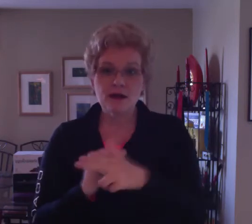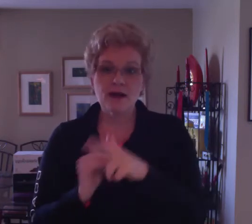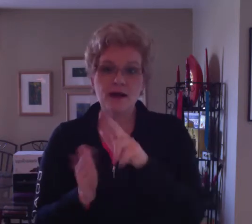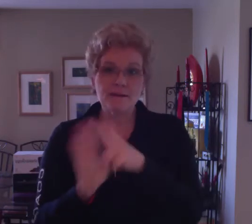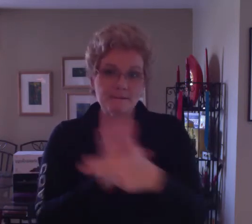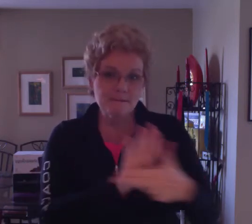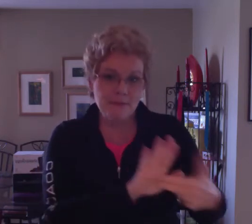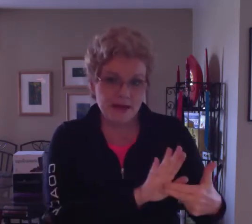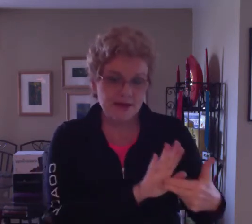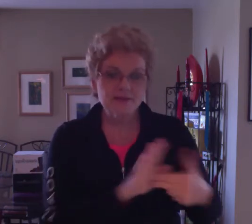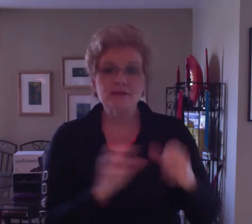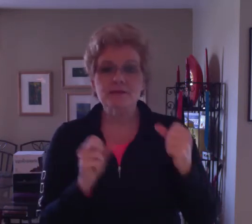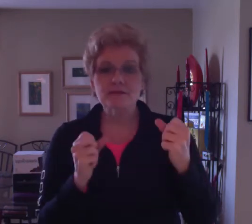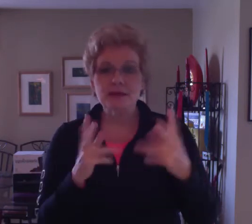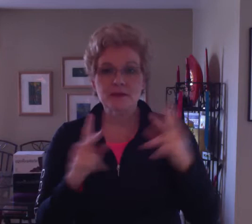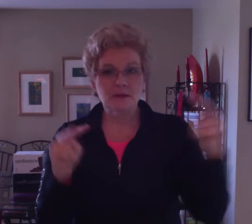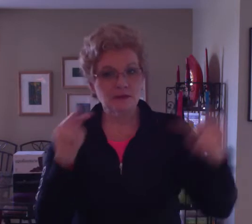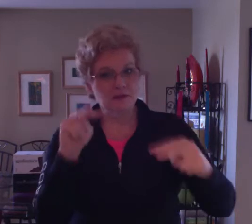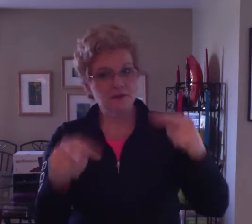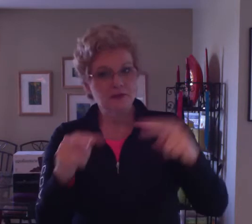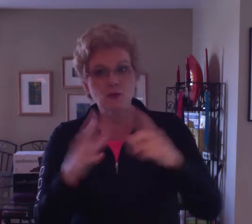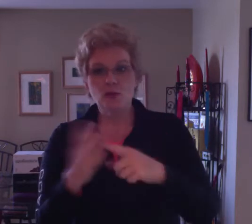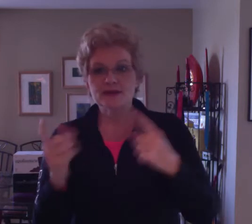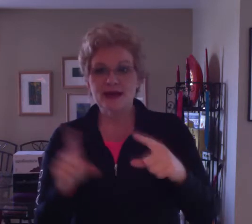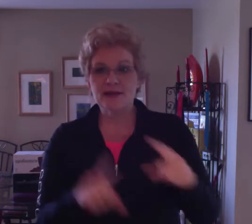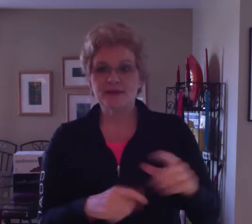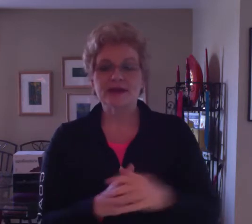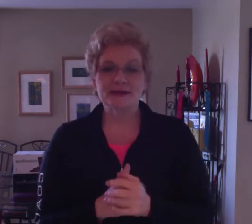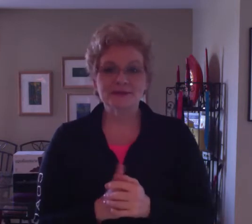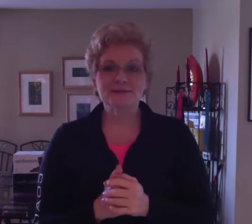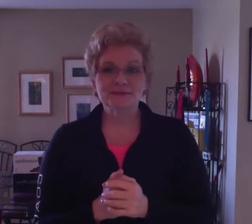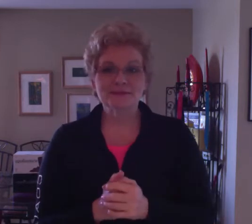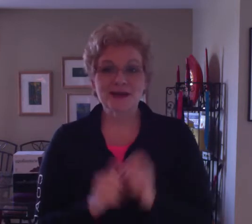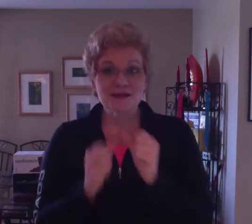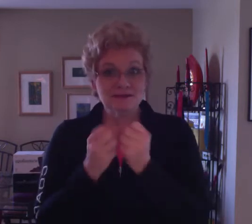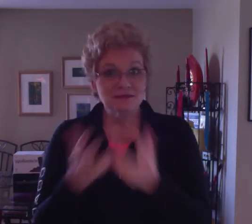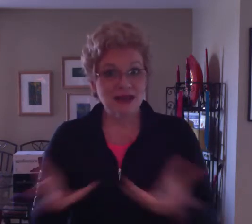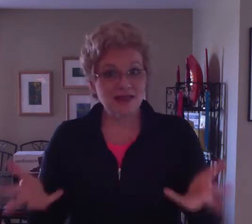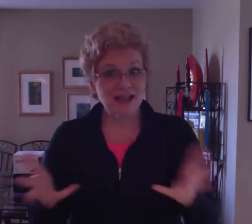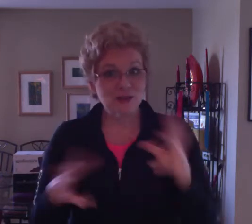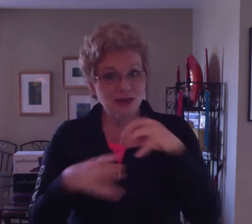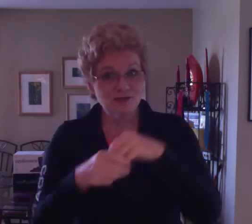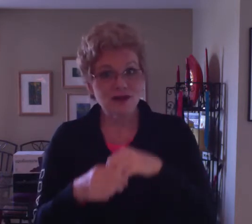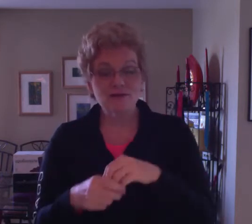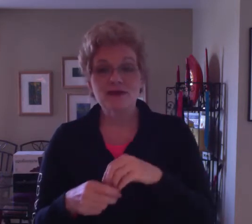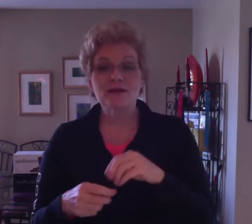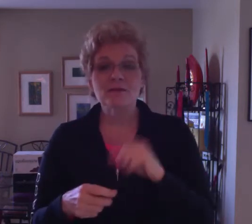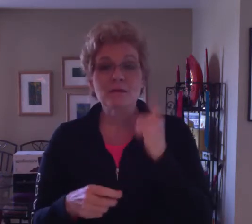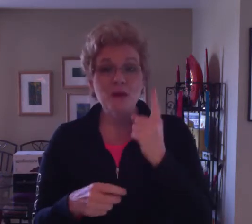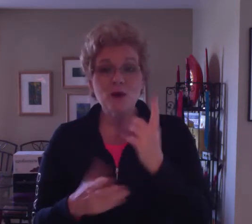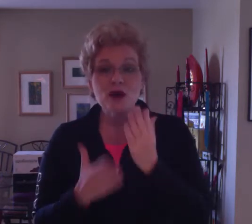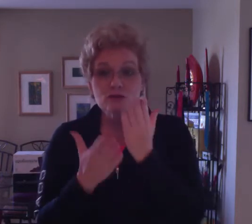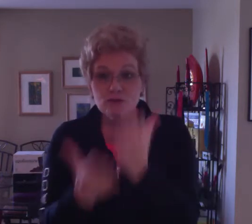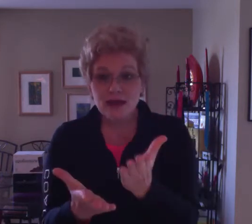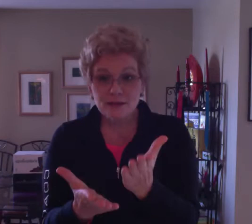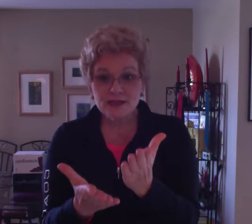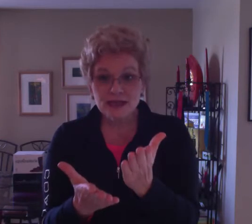more eyes on basically what's happening. There's a lot of stuff here that you can be part of. My only recommendation is don't do